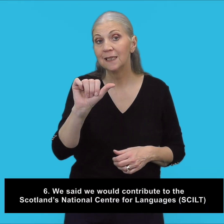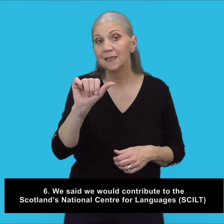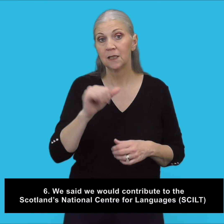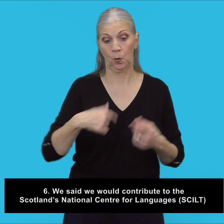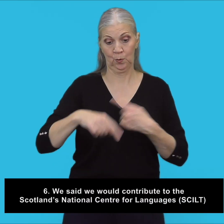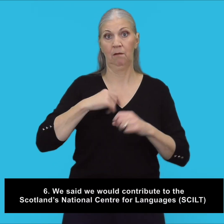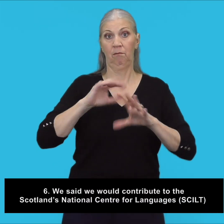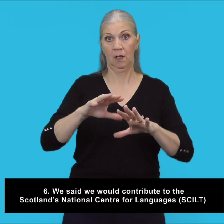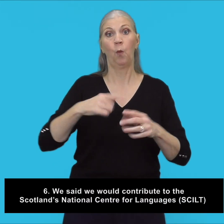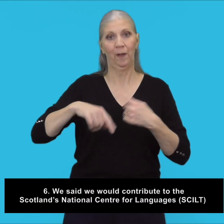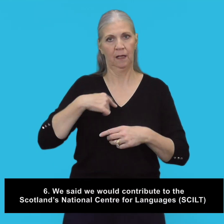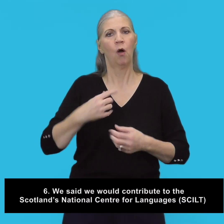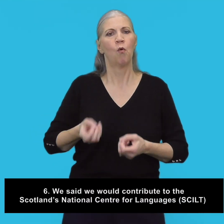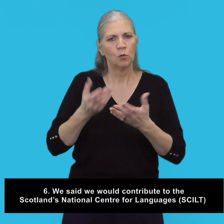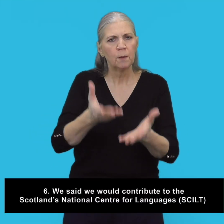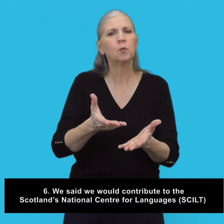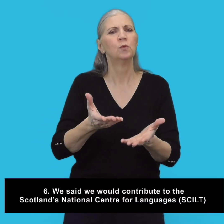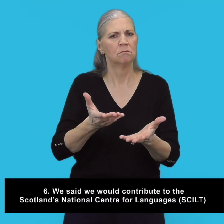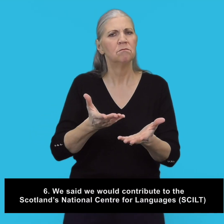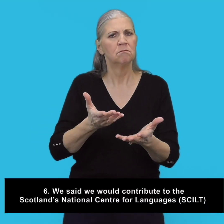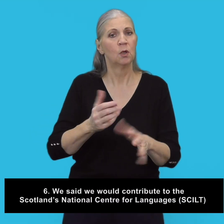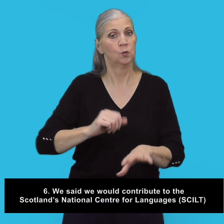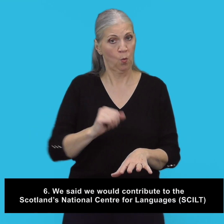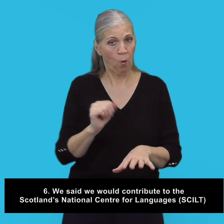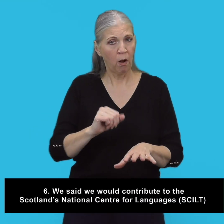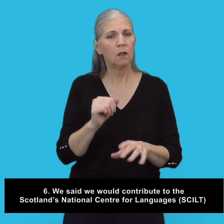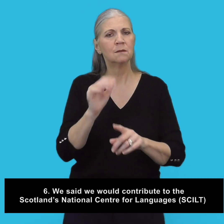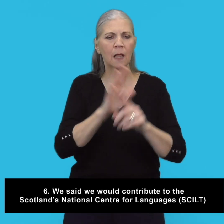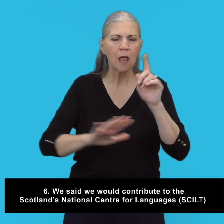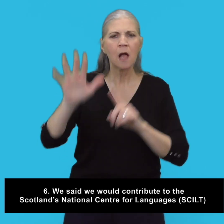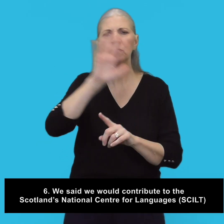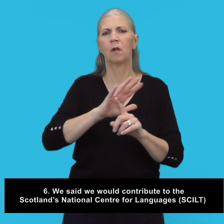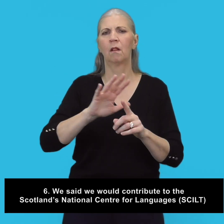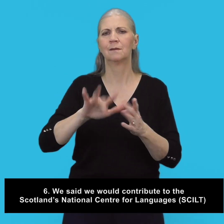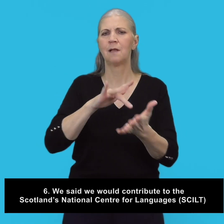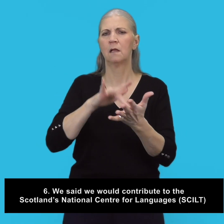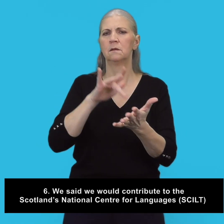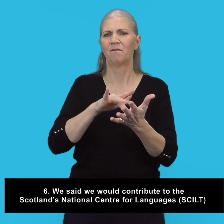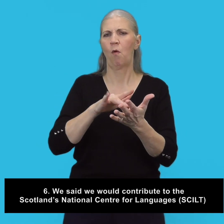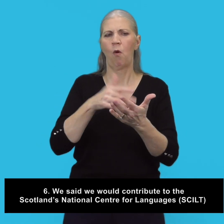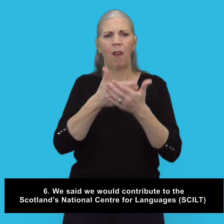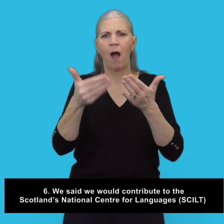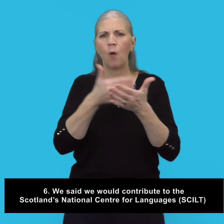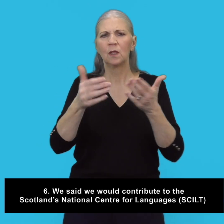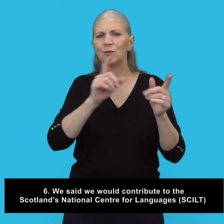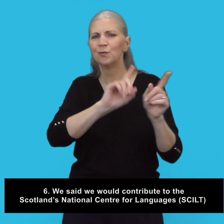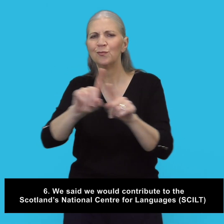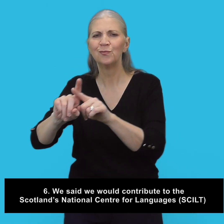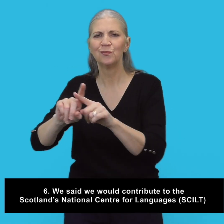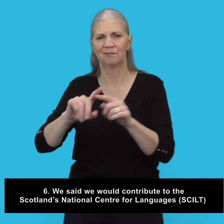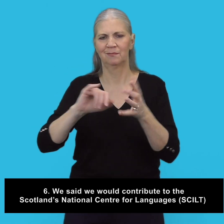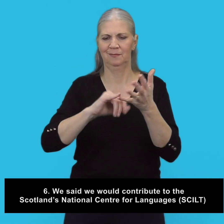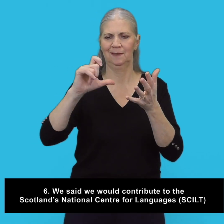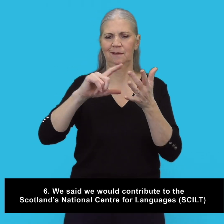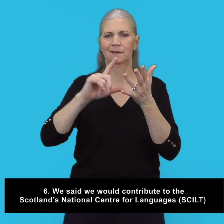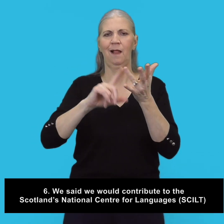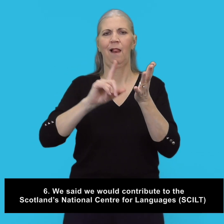Number 6. We said we would contribute to the Scottish National Centre for Languages, SCILT,